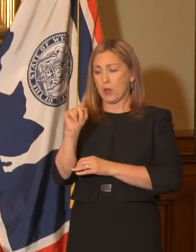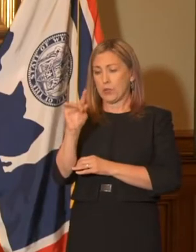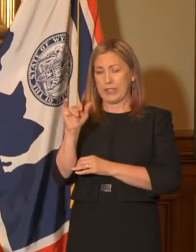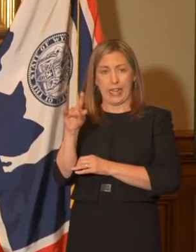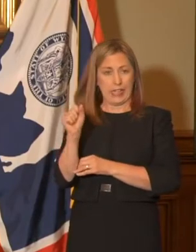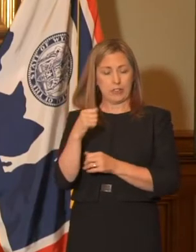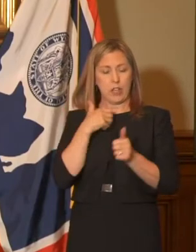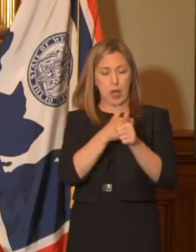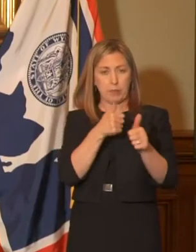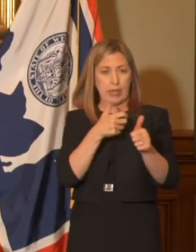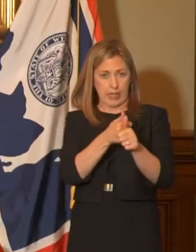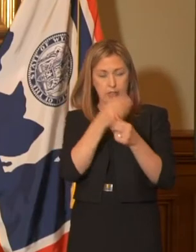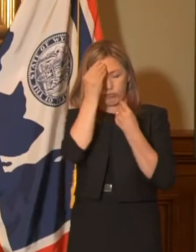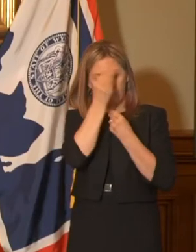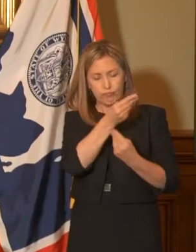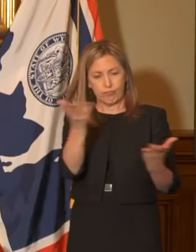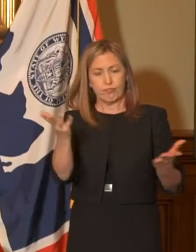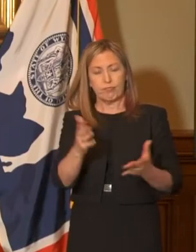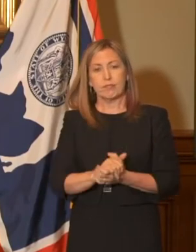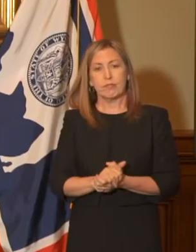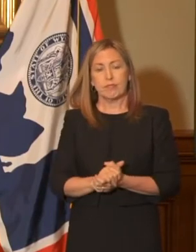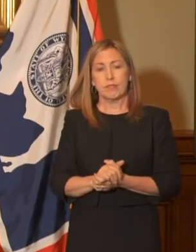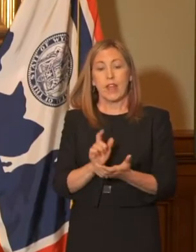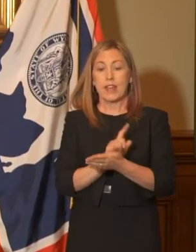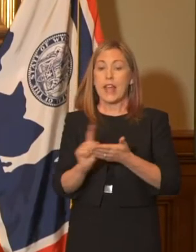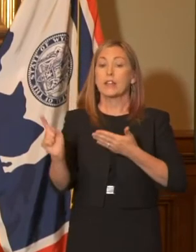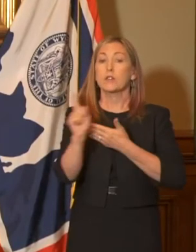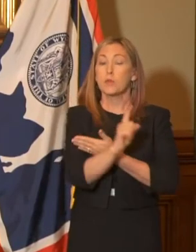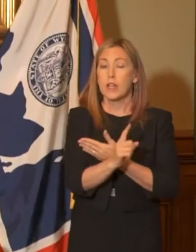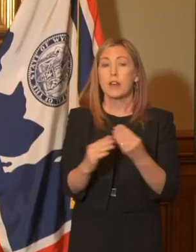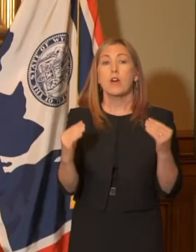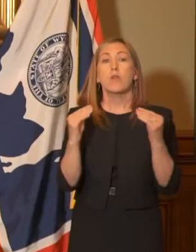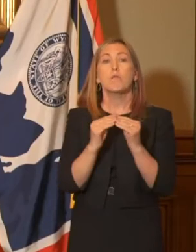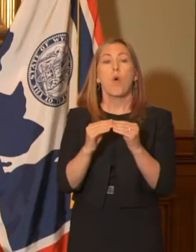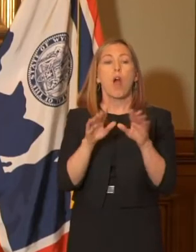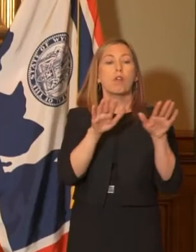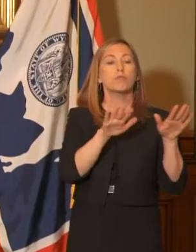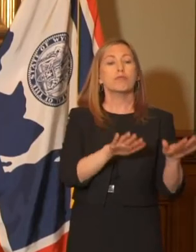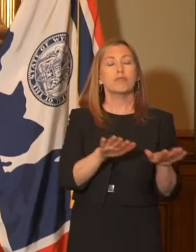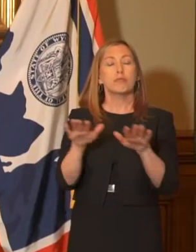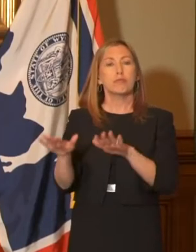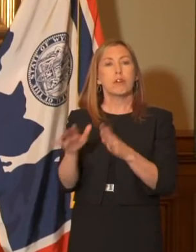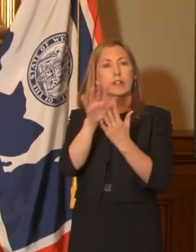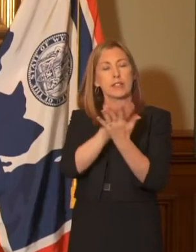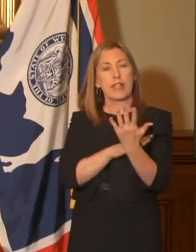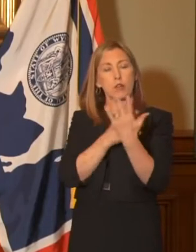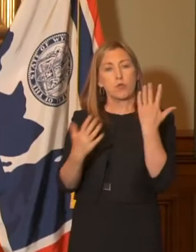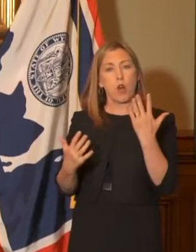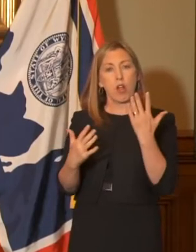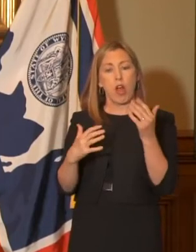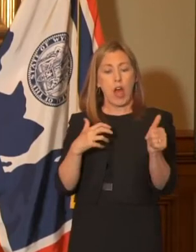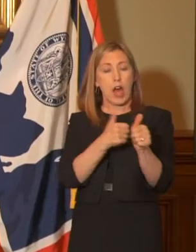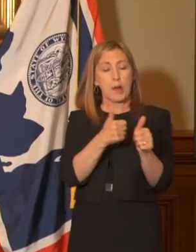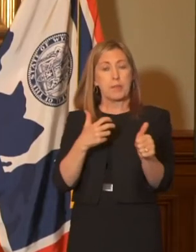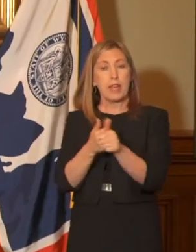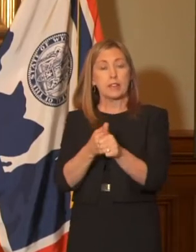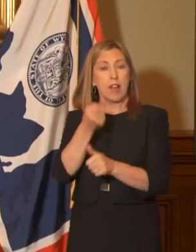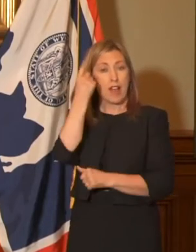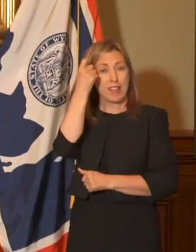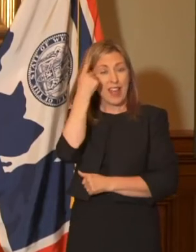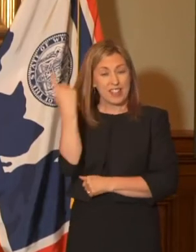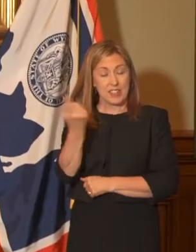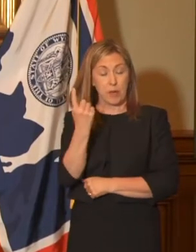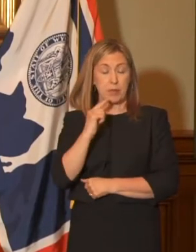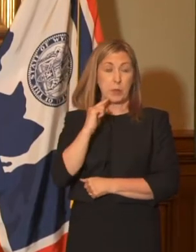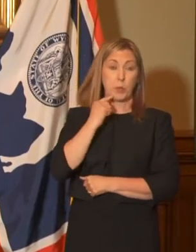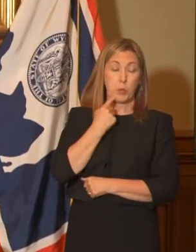probably happily, you'll go back to a more relaxed schedule of updates unless there's something that comes up